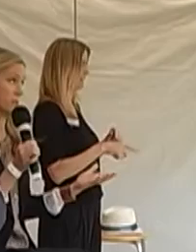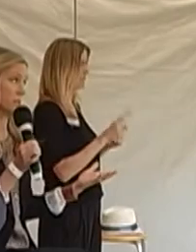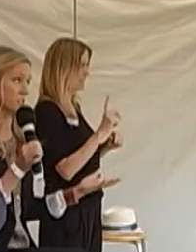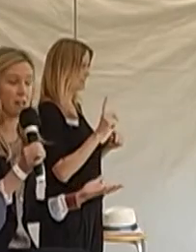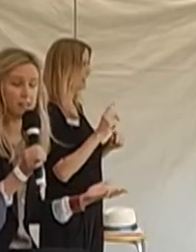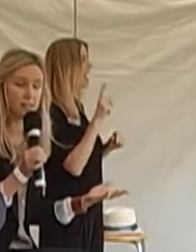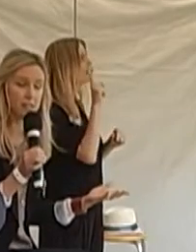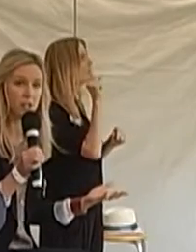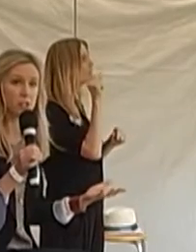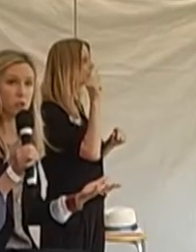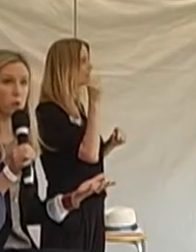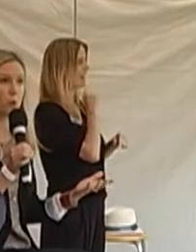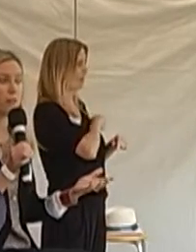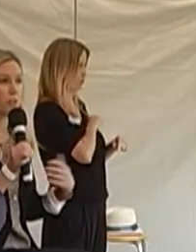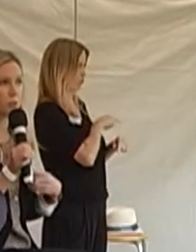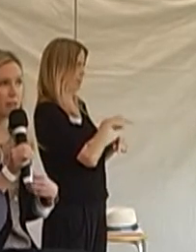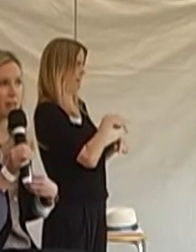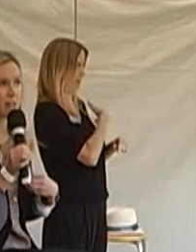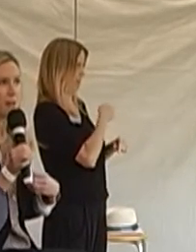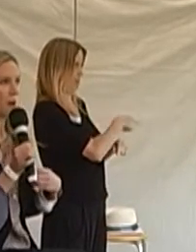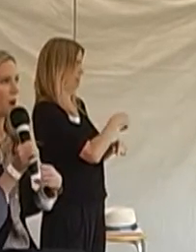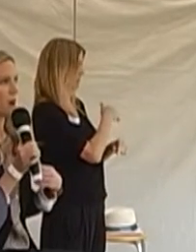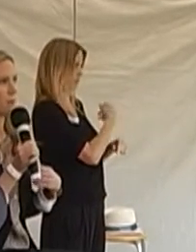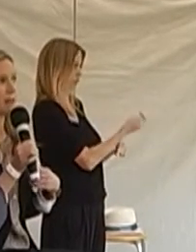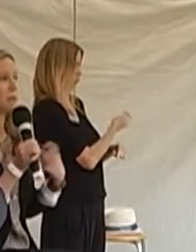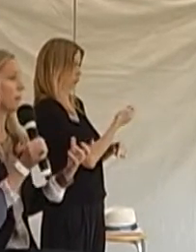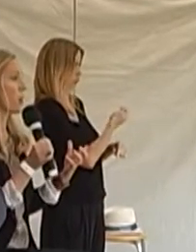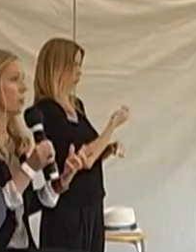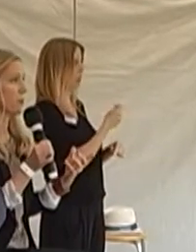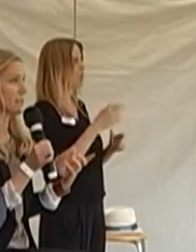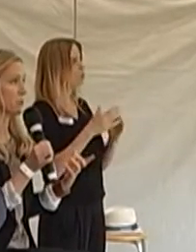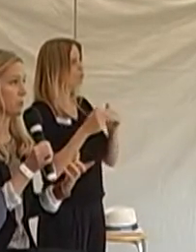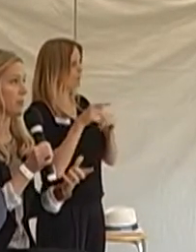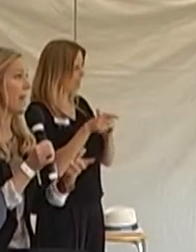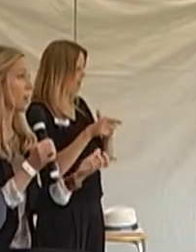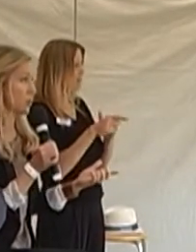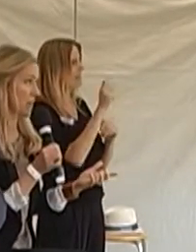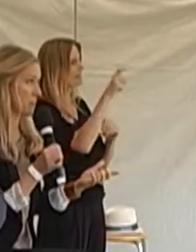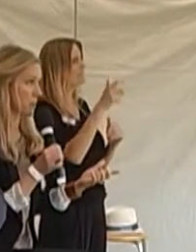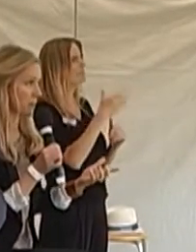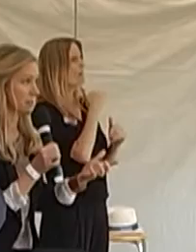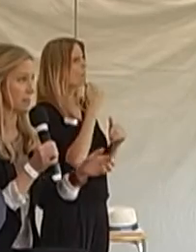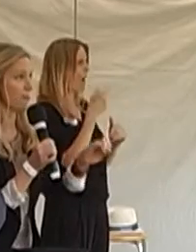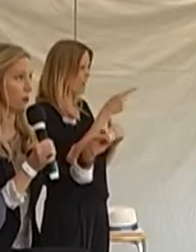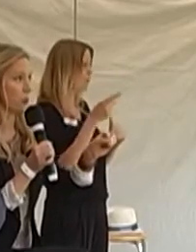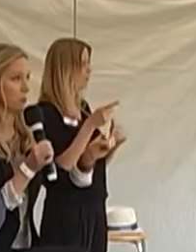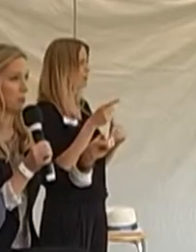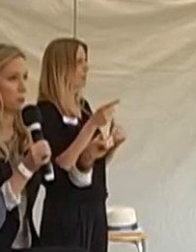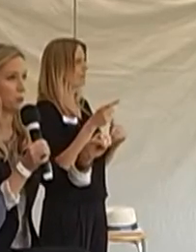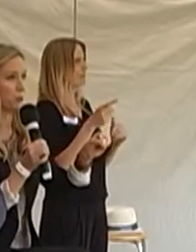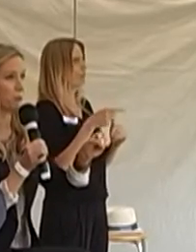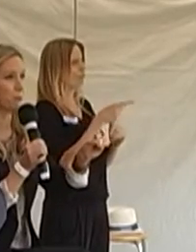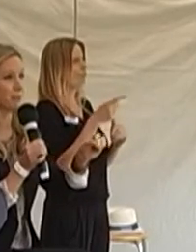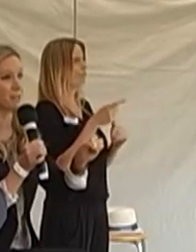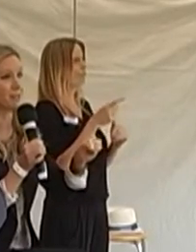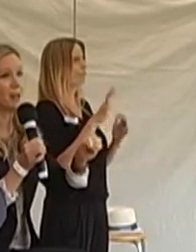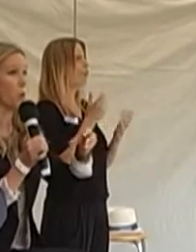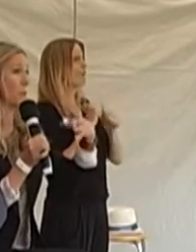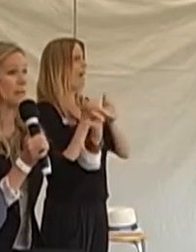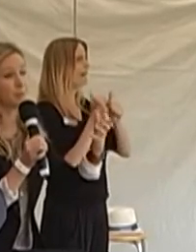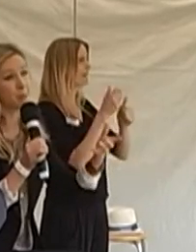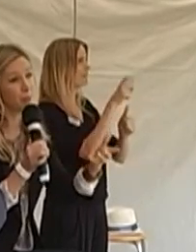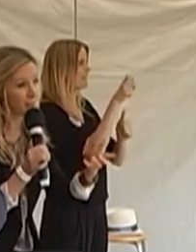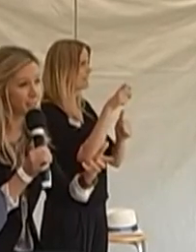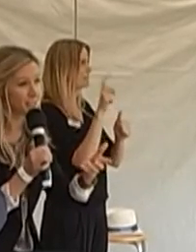Twitter usage there is. So in the UK, many people are operating within an echo chamber because they follow people who feel